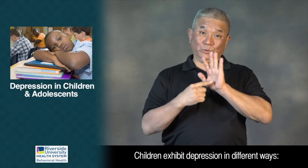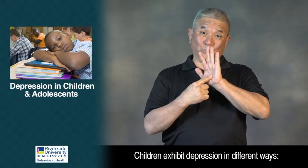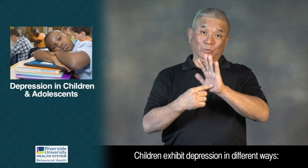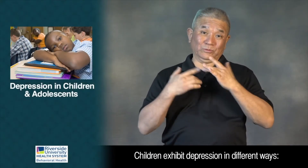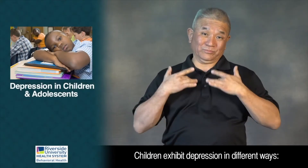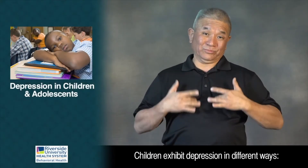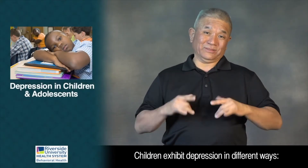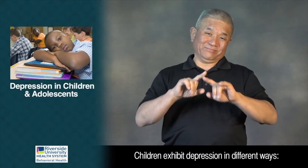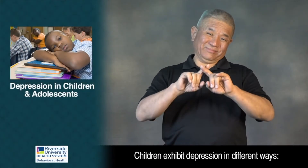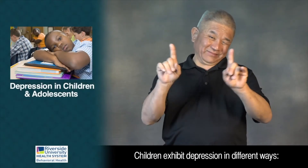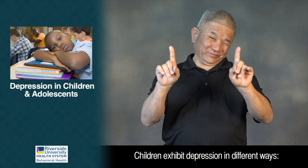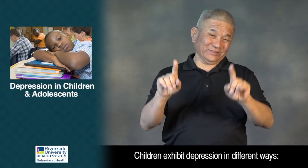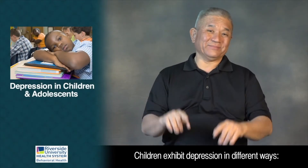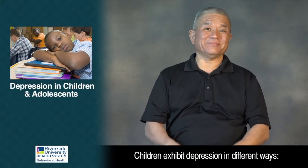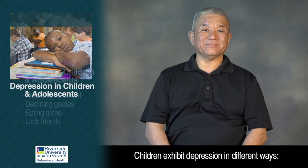Children exhibit depression in different ways.